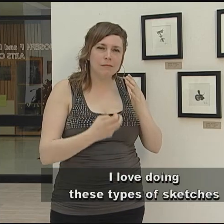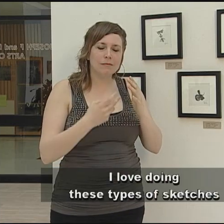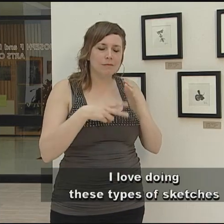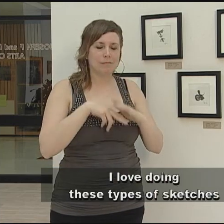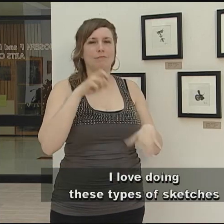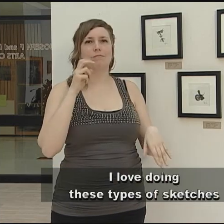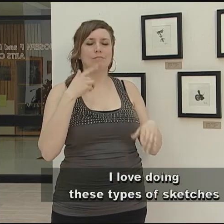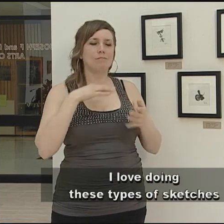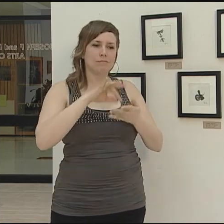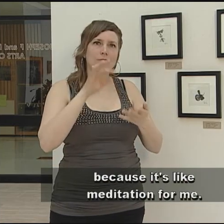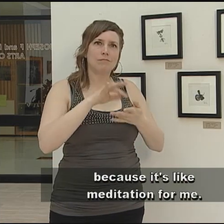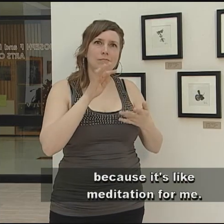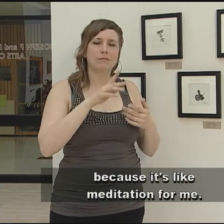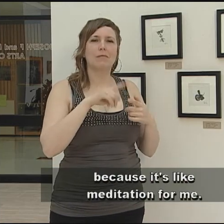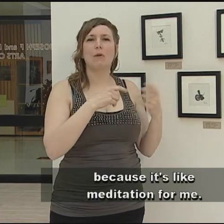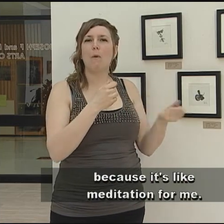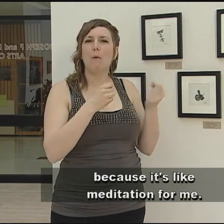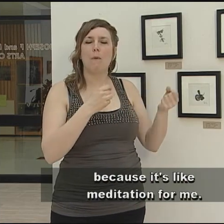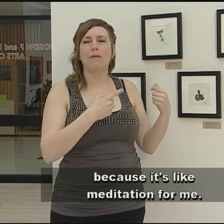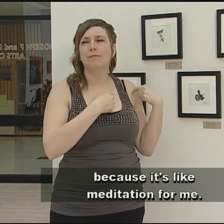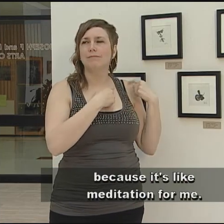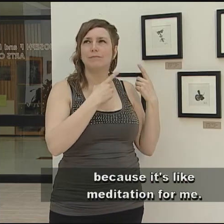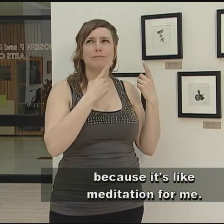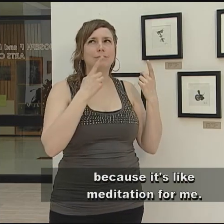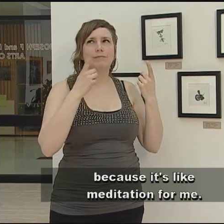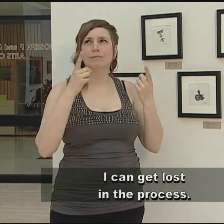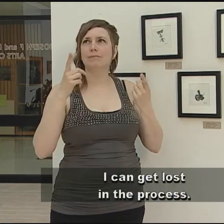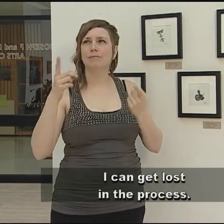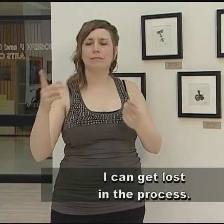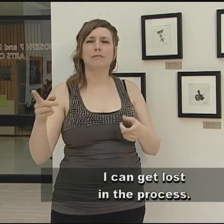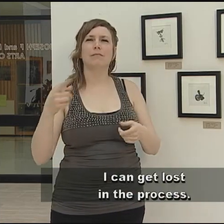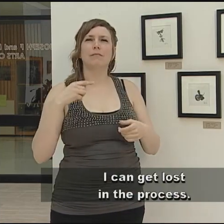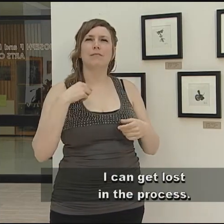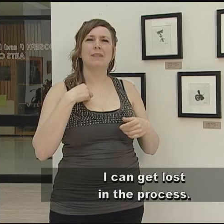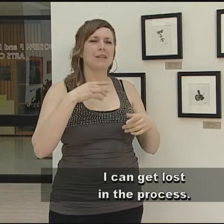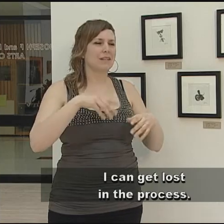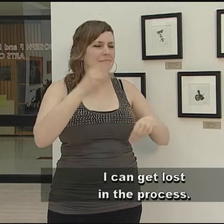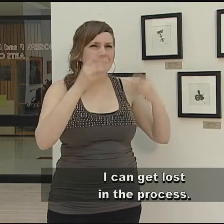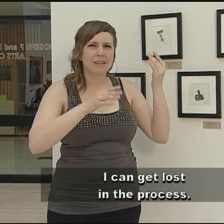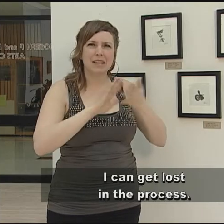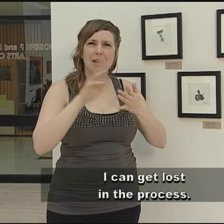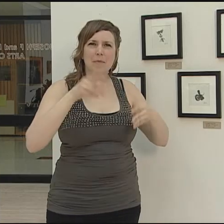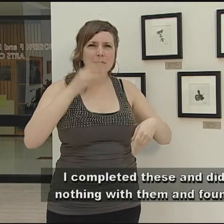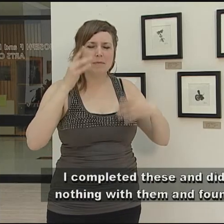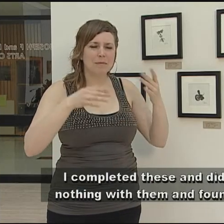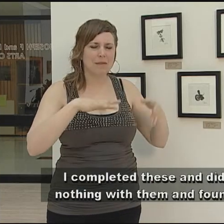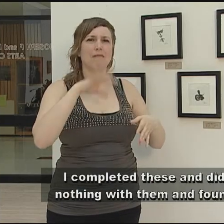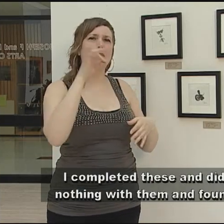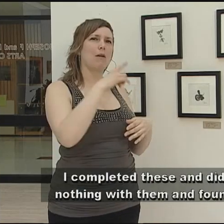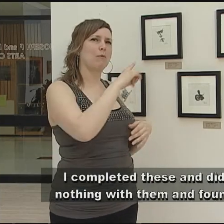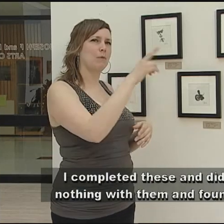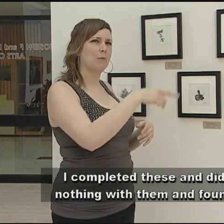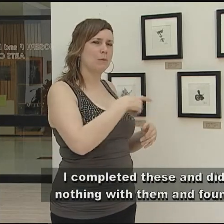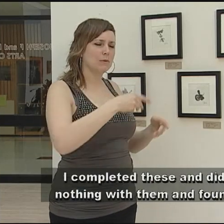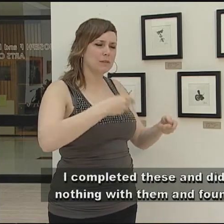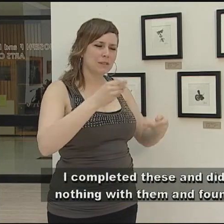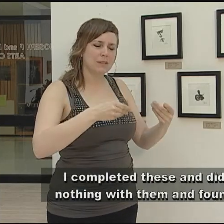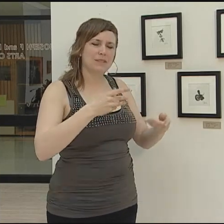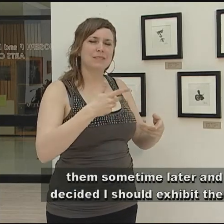love doing these types of sketches because it's like meditation for me. I can get lost in the process. I completed these and did nothing with them and